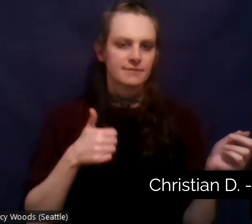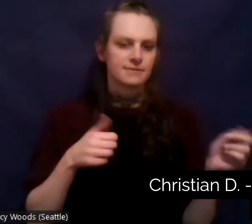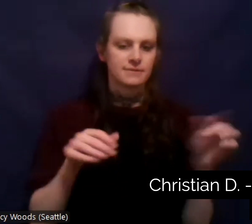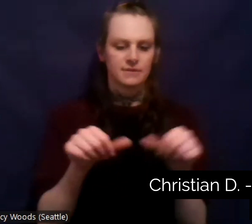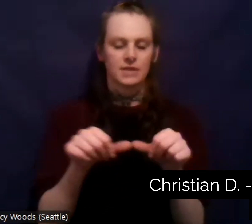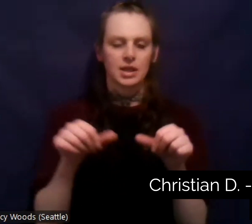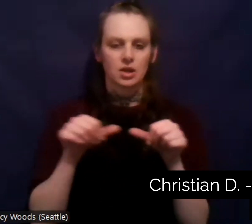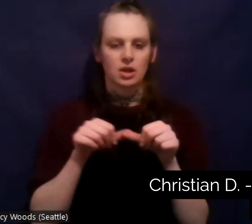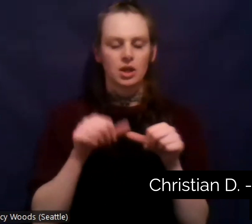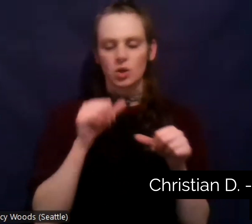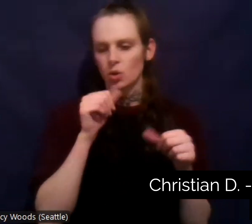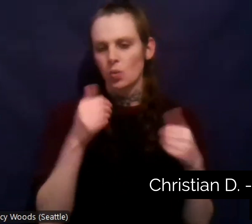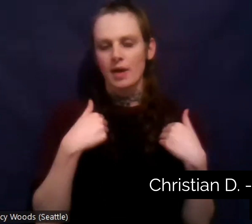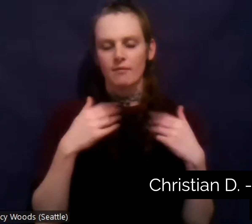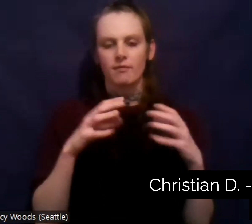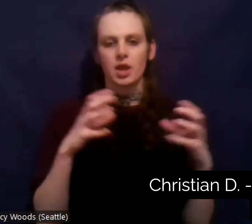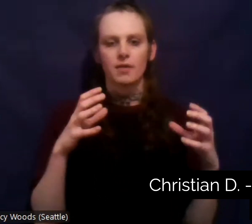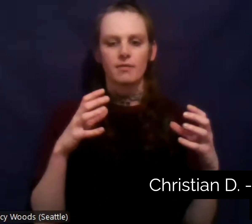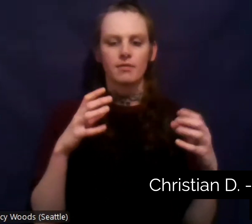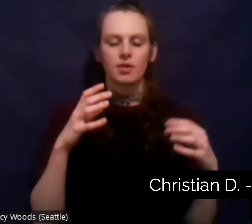not that much signal. So